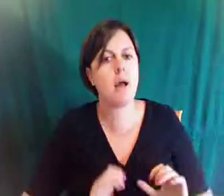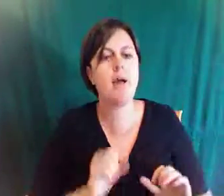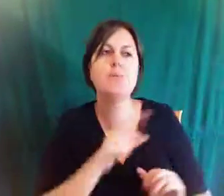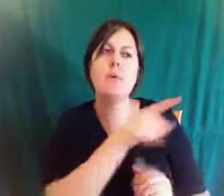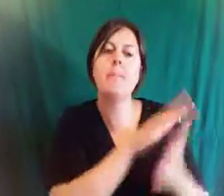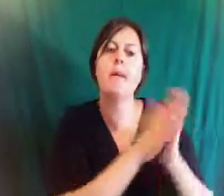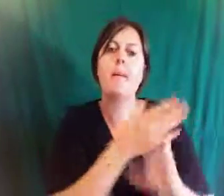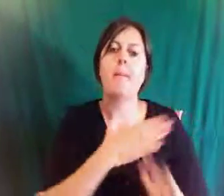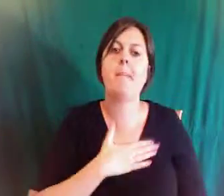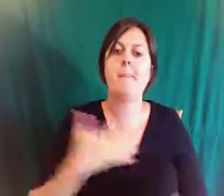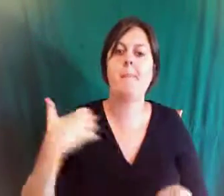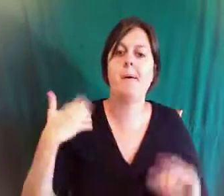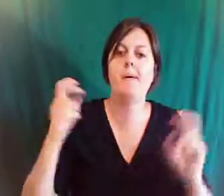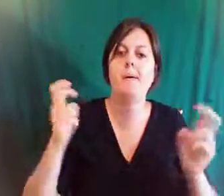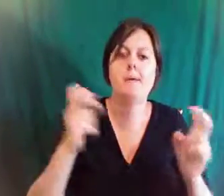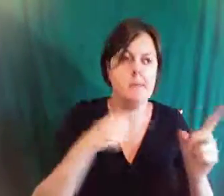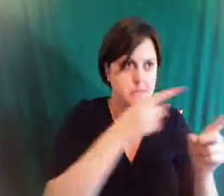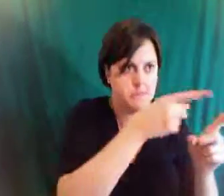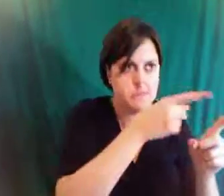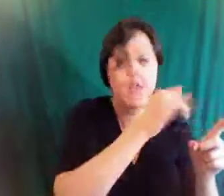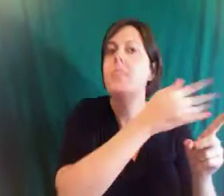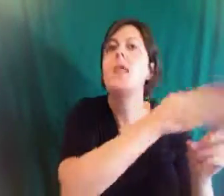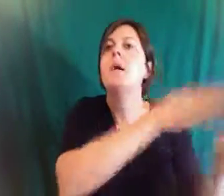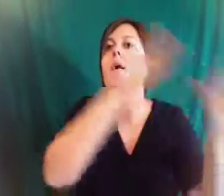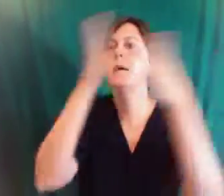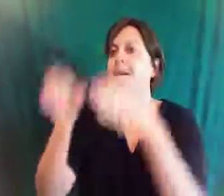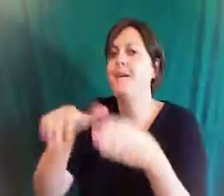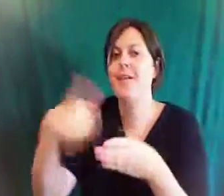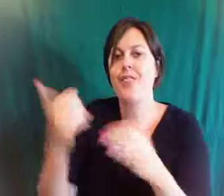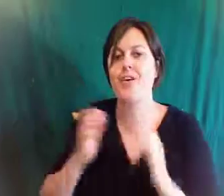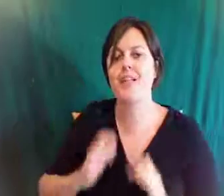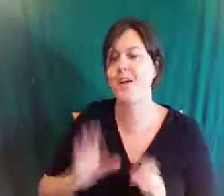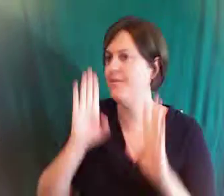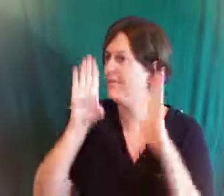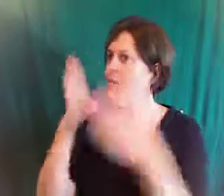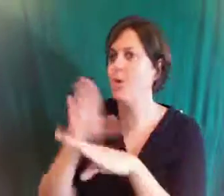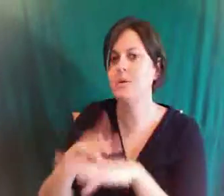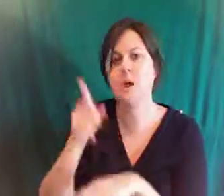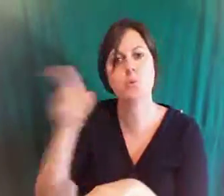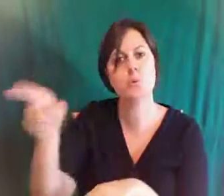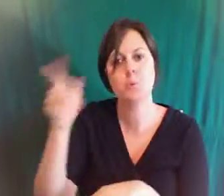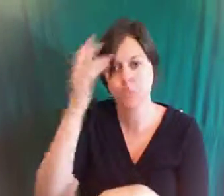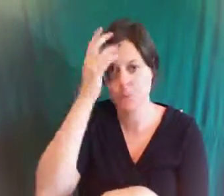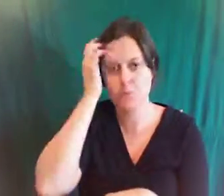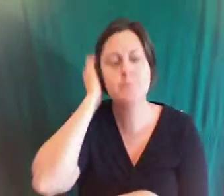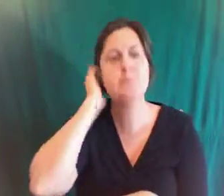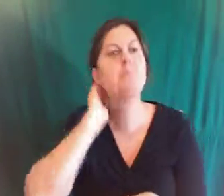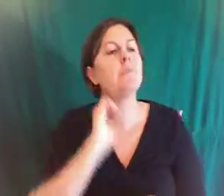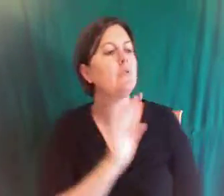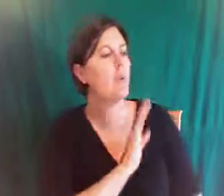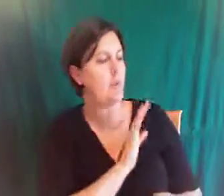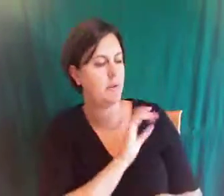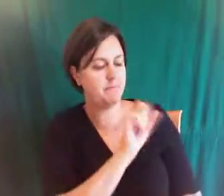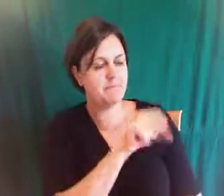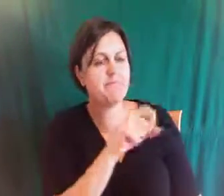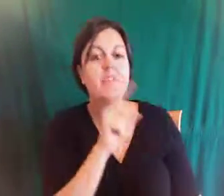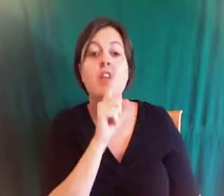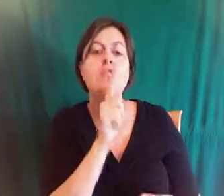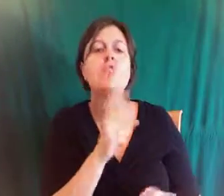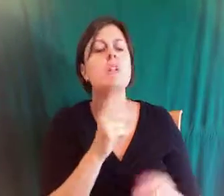so jennifer i'm i'm out here i'm sitting in the chair of corporate world and i'm gonna make